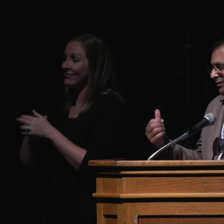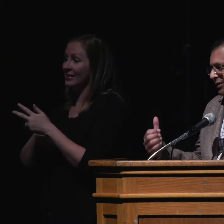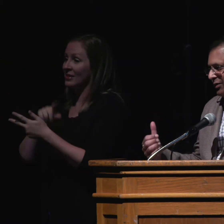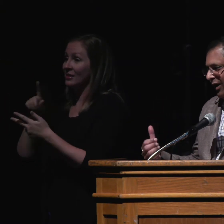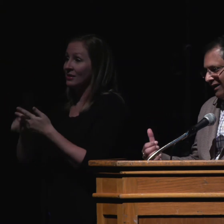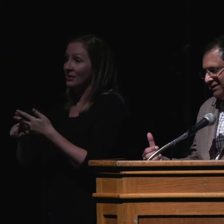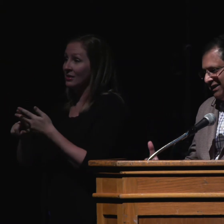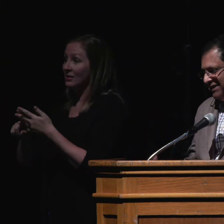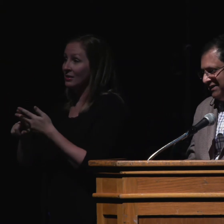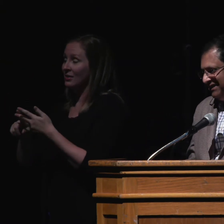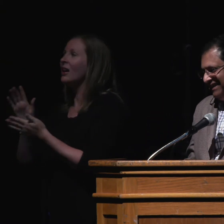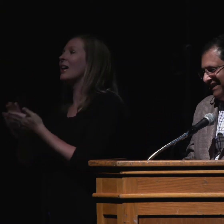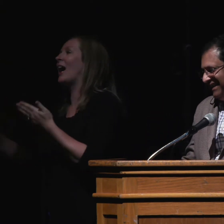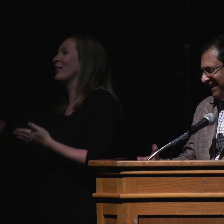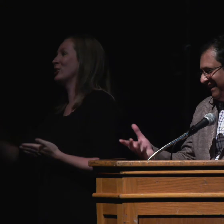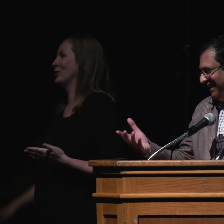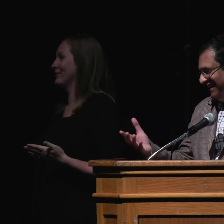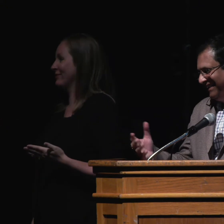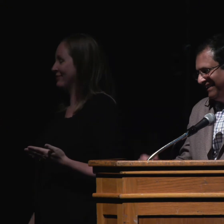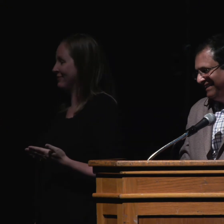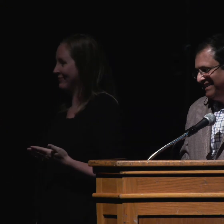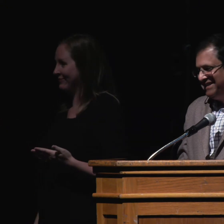And then she went to college.